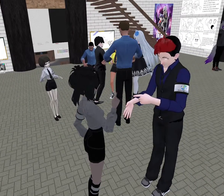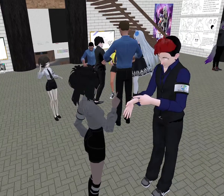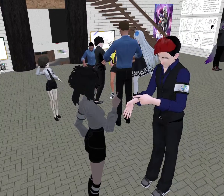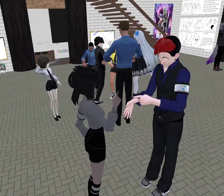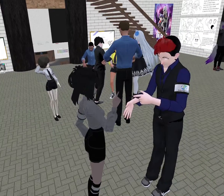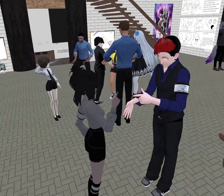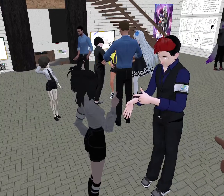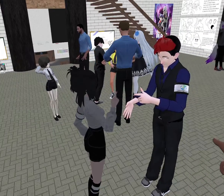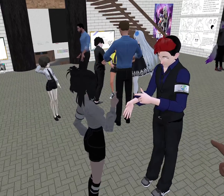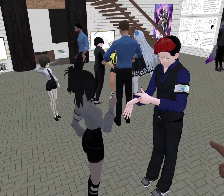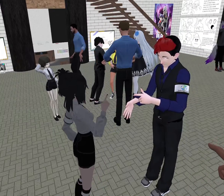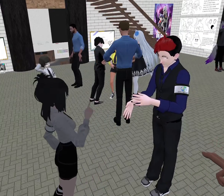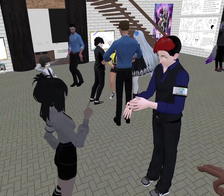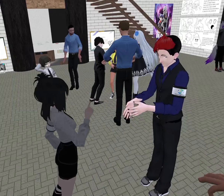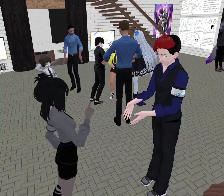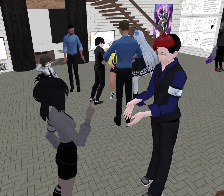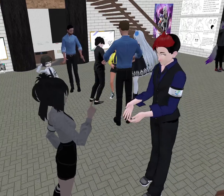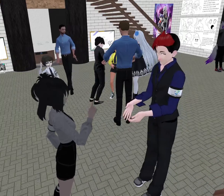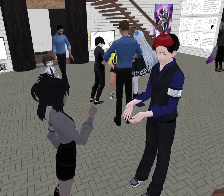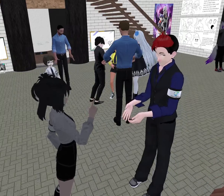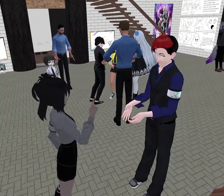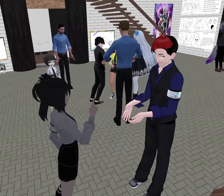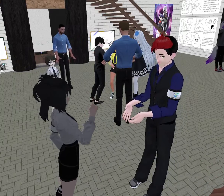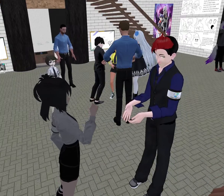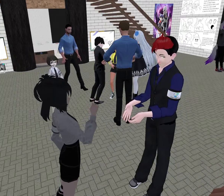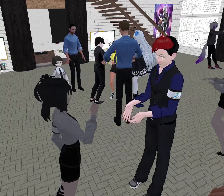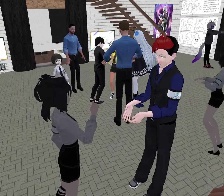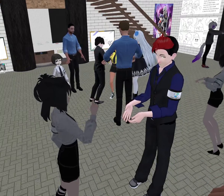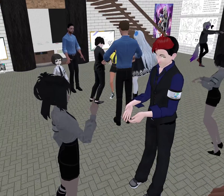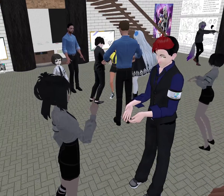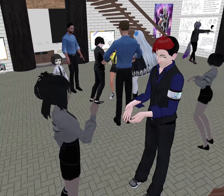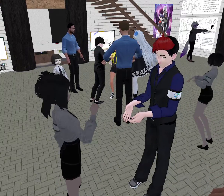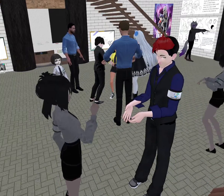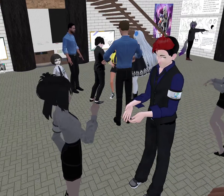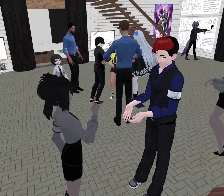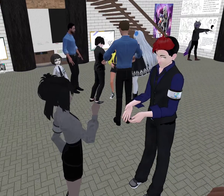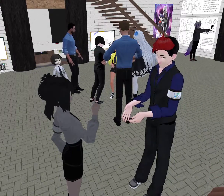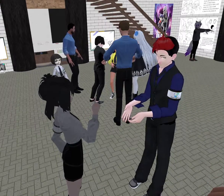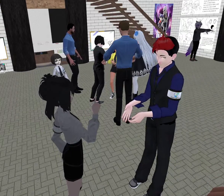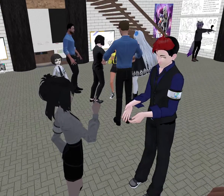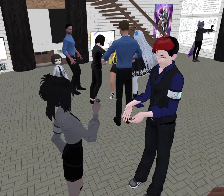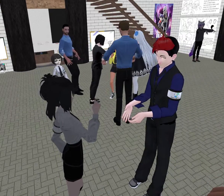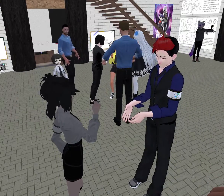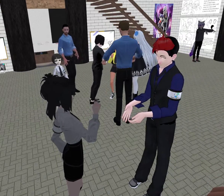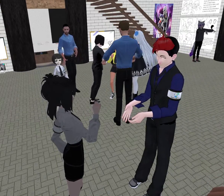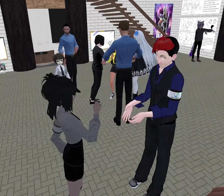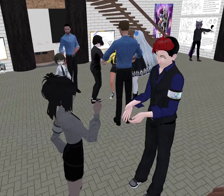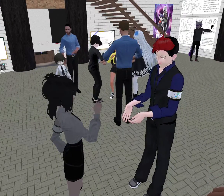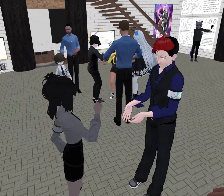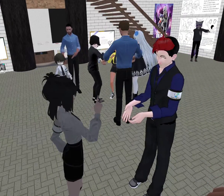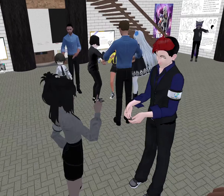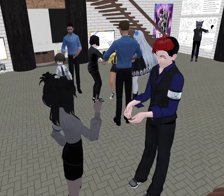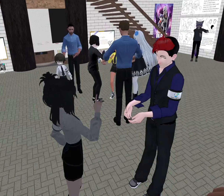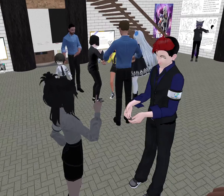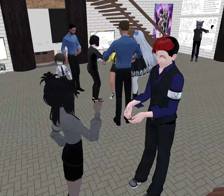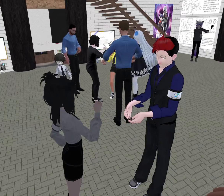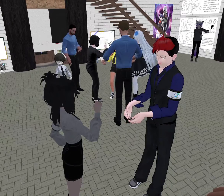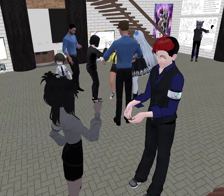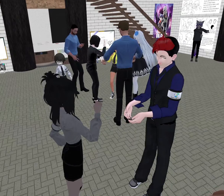you've got very limited stuff. Life, you're having like curve. Yeah, but the buttons is analog, but in VR chat I can't put the finger